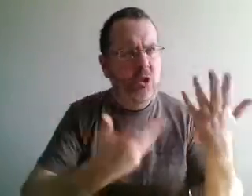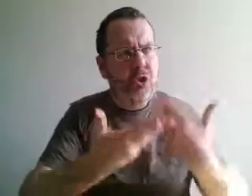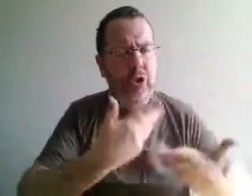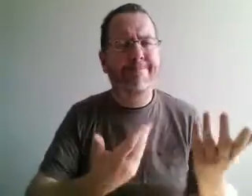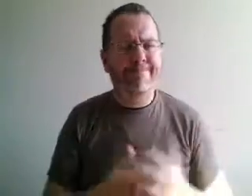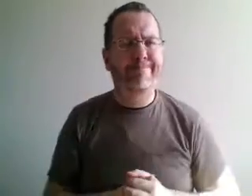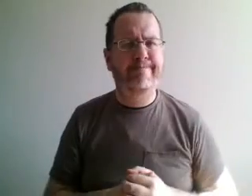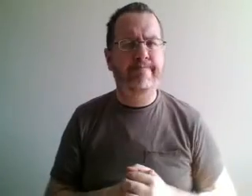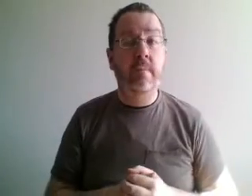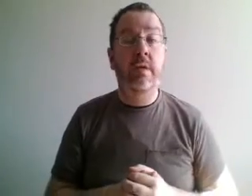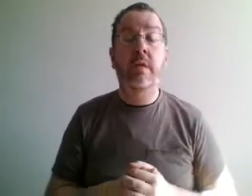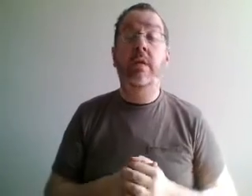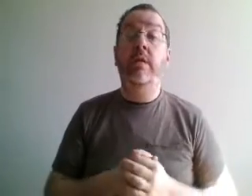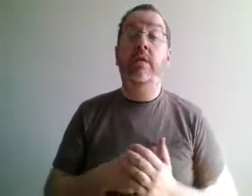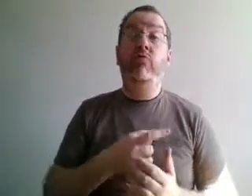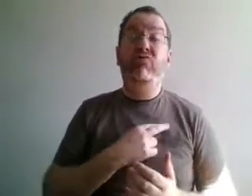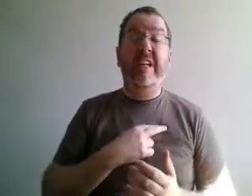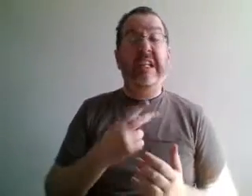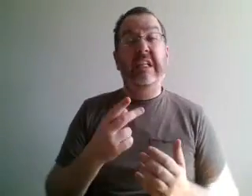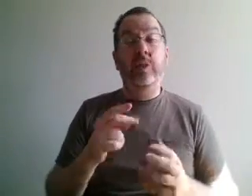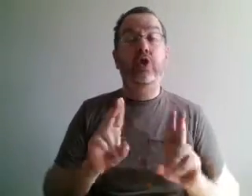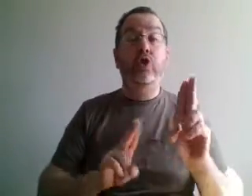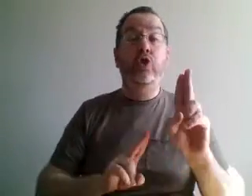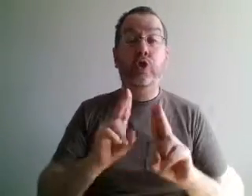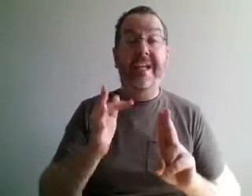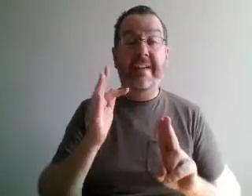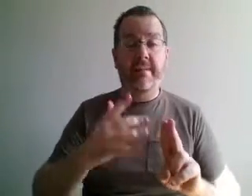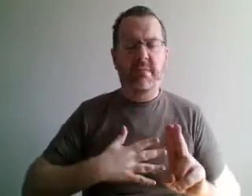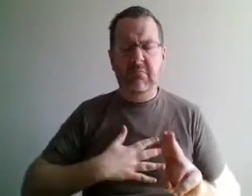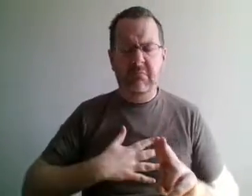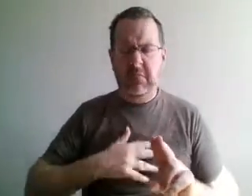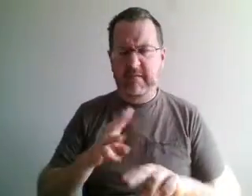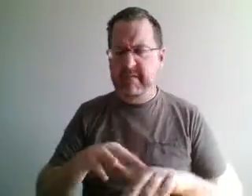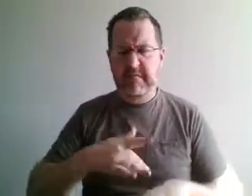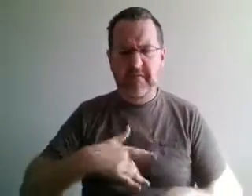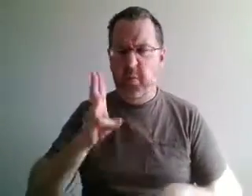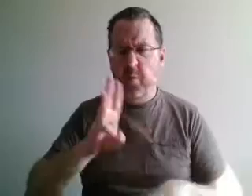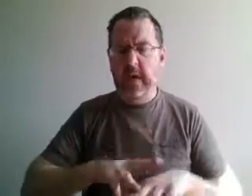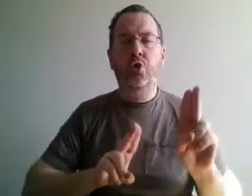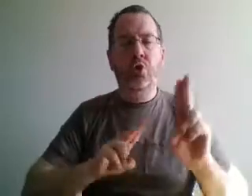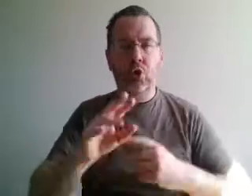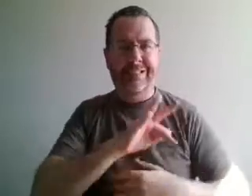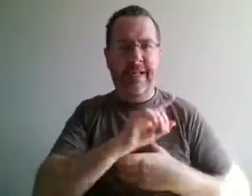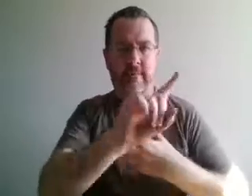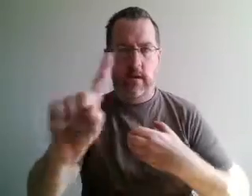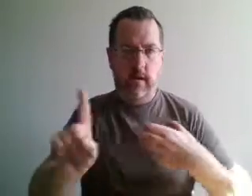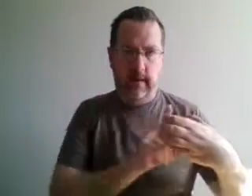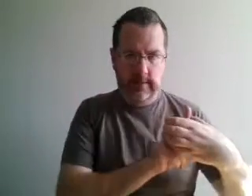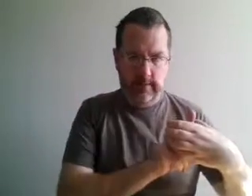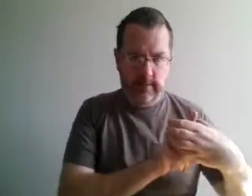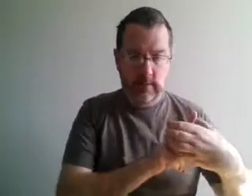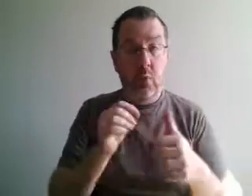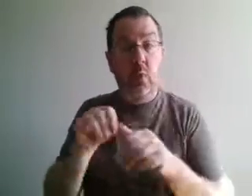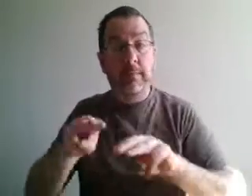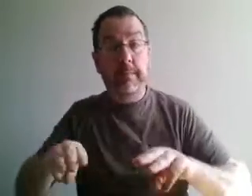general advice is they need to self-isolate themselves, and their household contacts need to practice restricted movements because they could have a mild